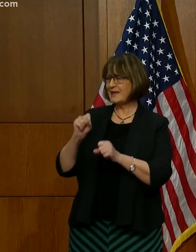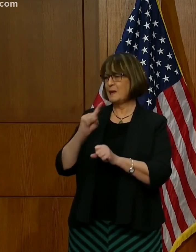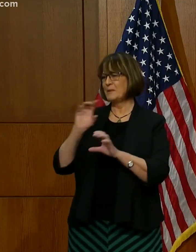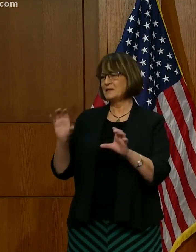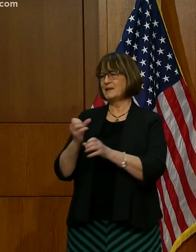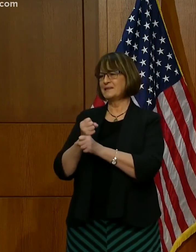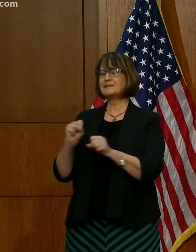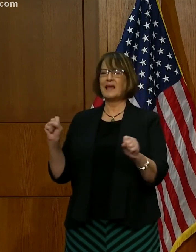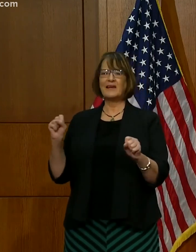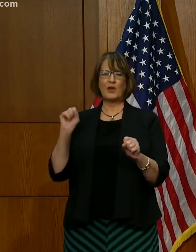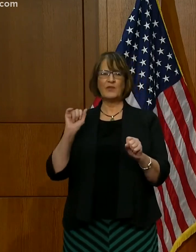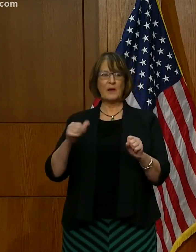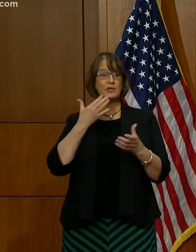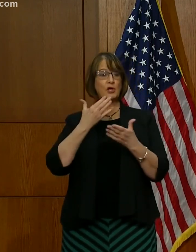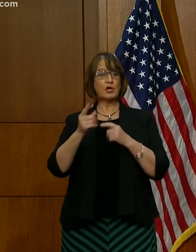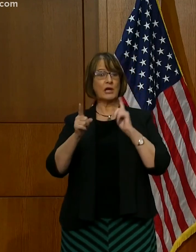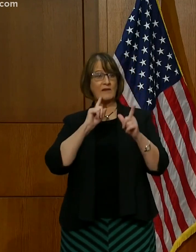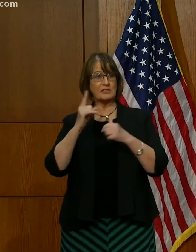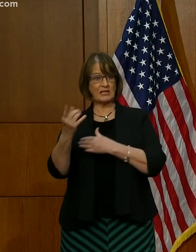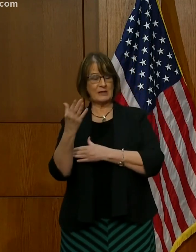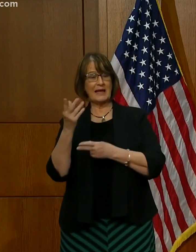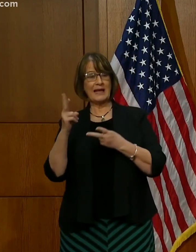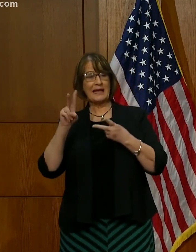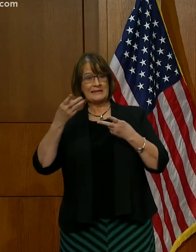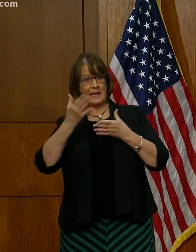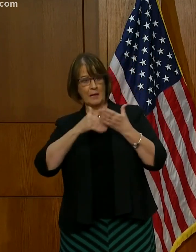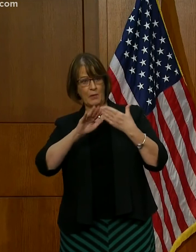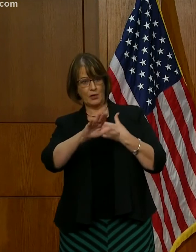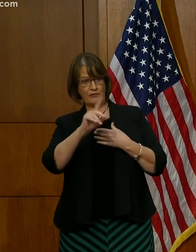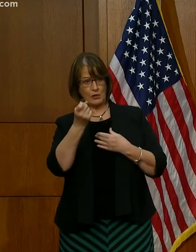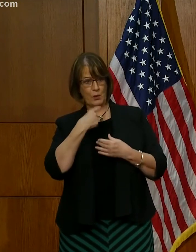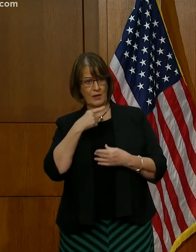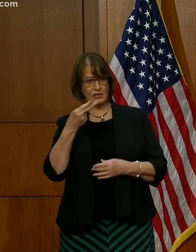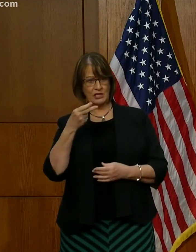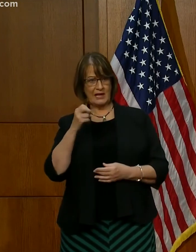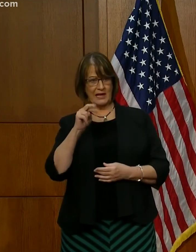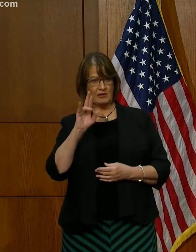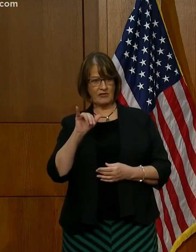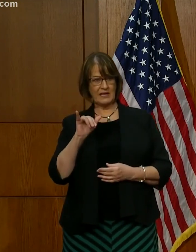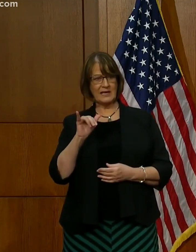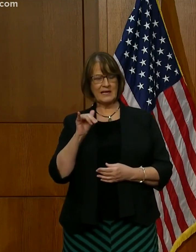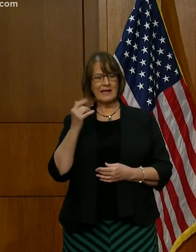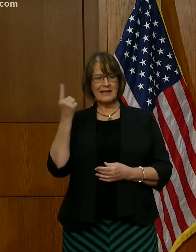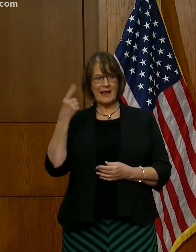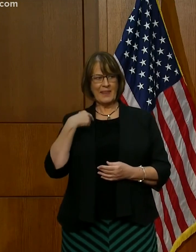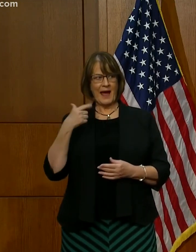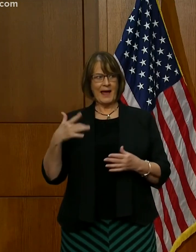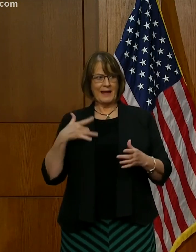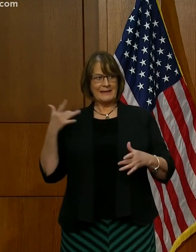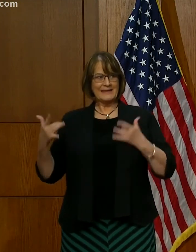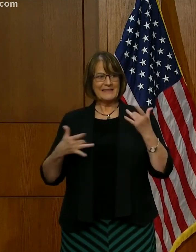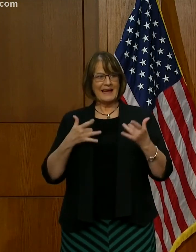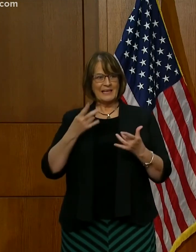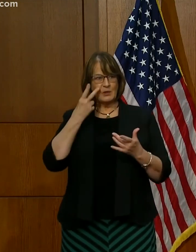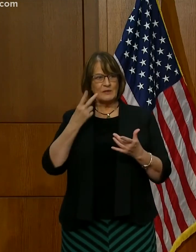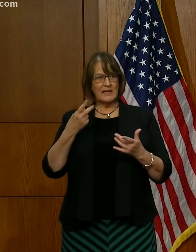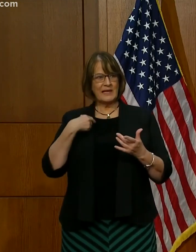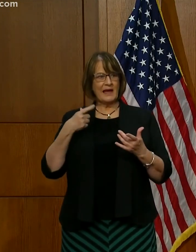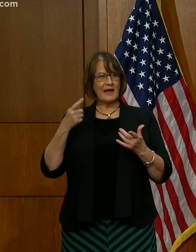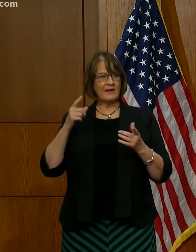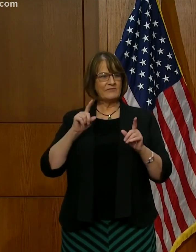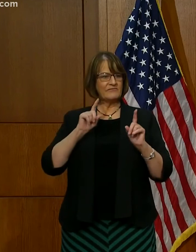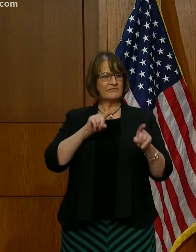so that was a good conversation. I think the second part of your question, Henry, is something that I've been excited to see, and I've been around to a